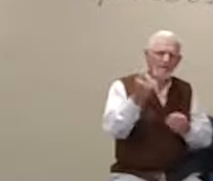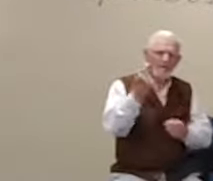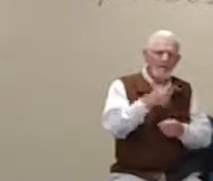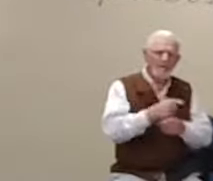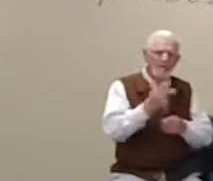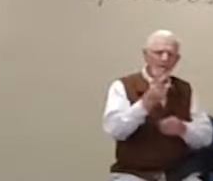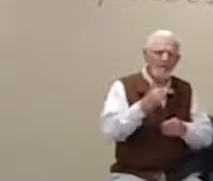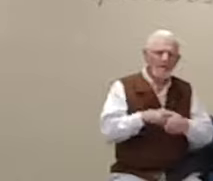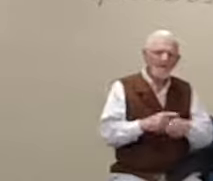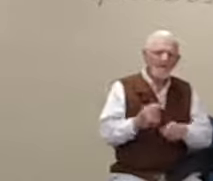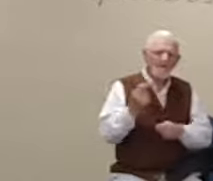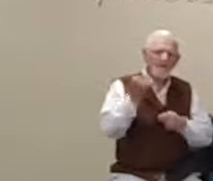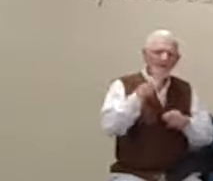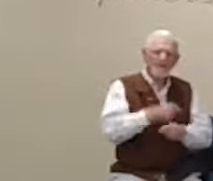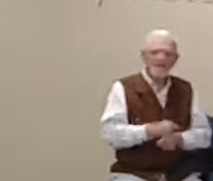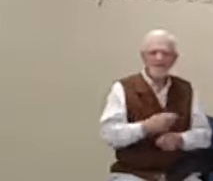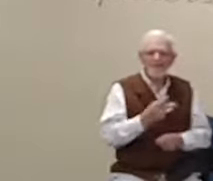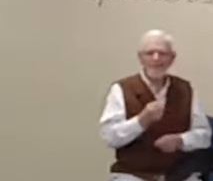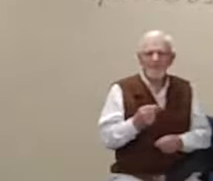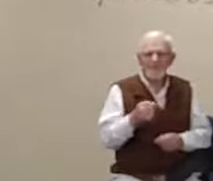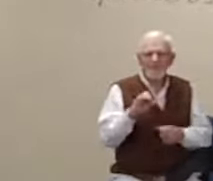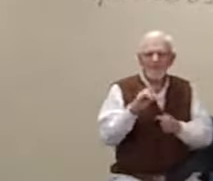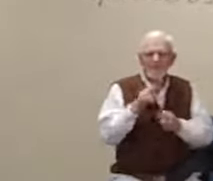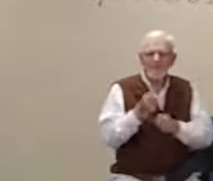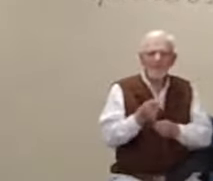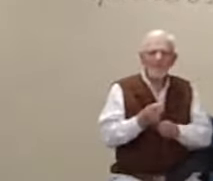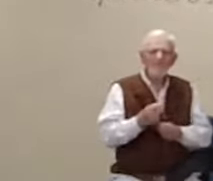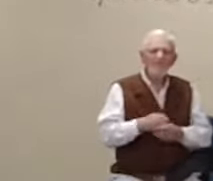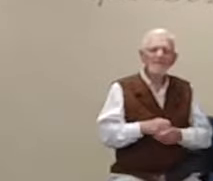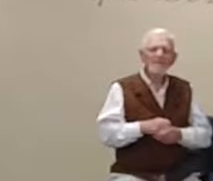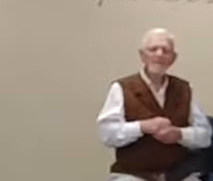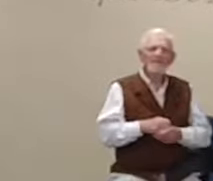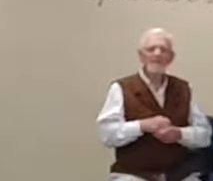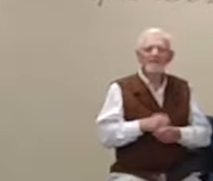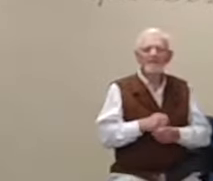times a day, you know, facing, you know, whatever.